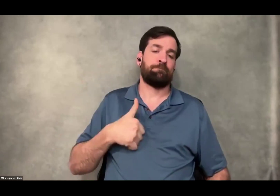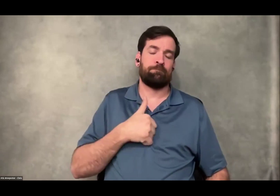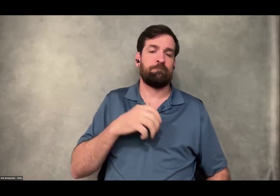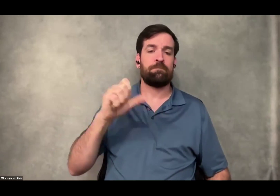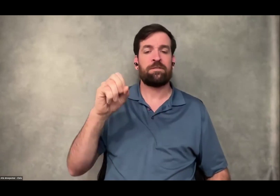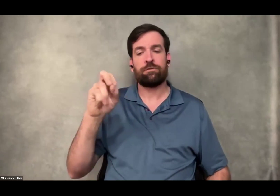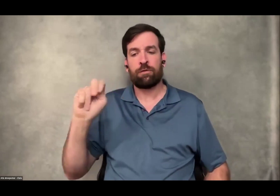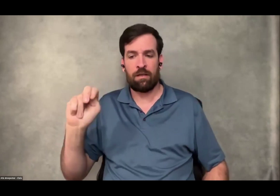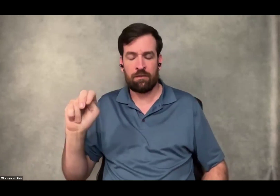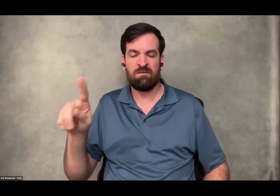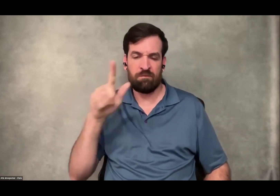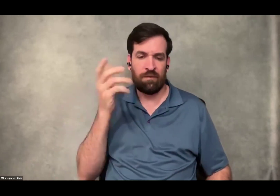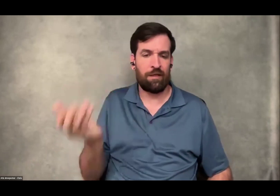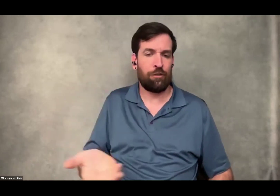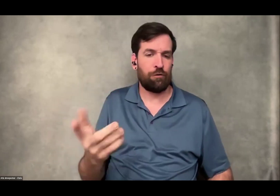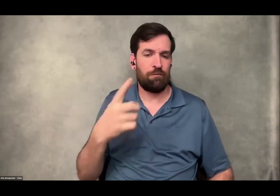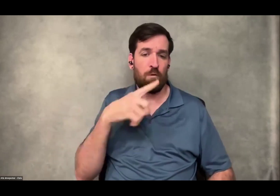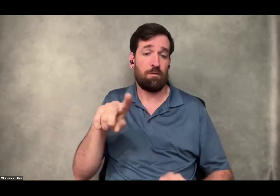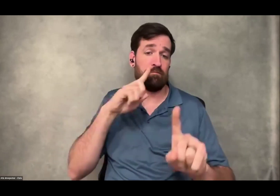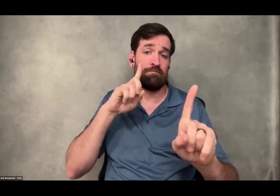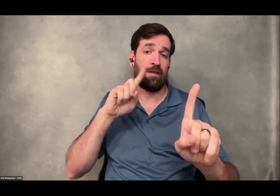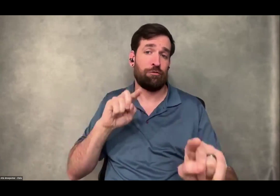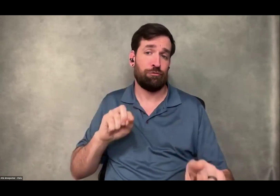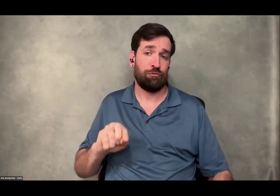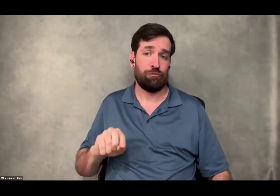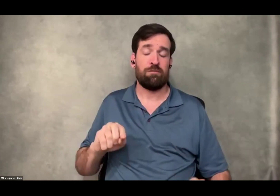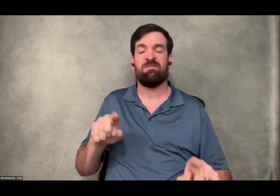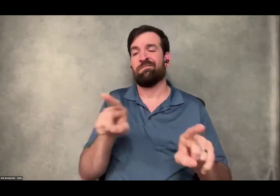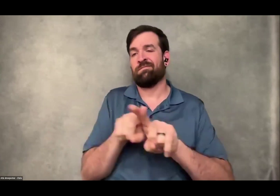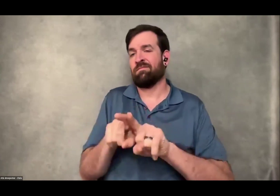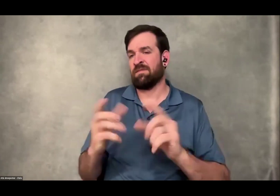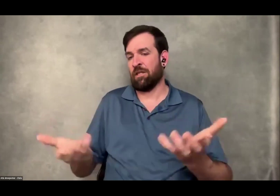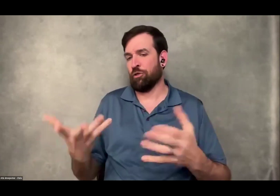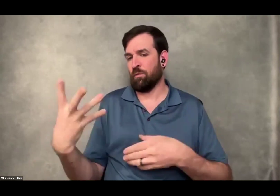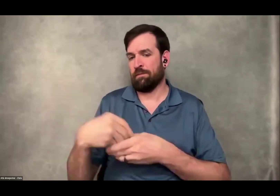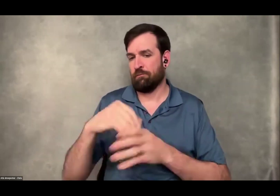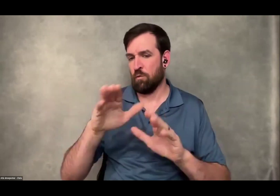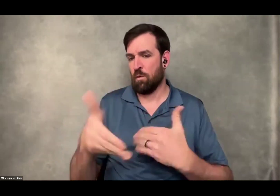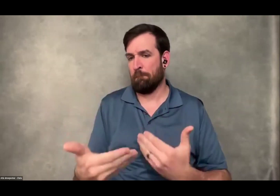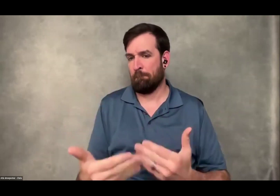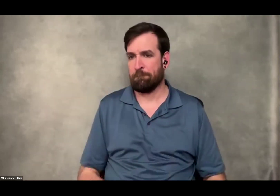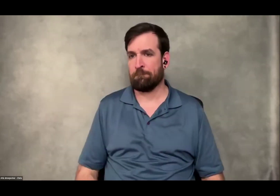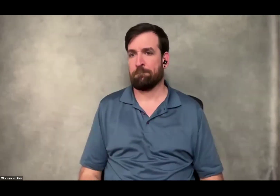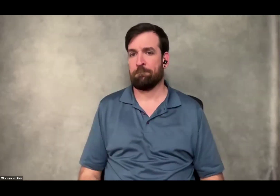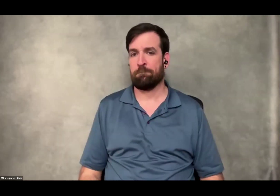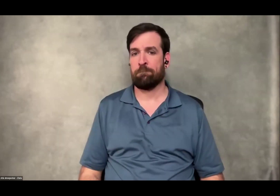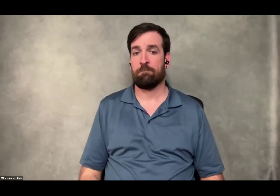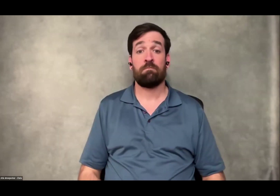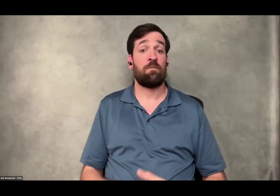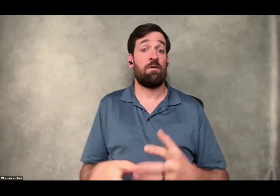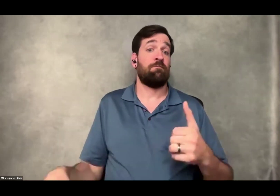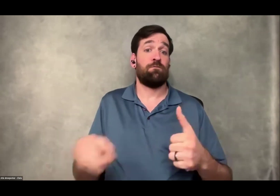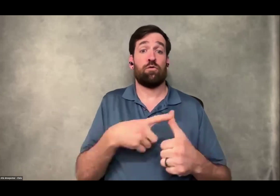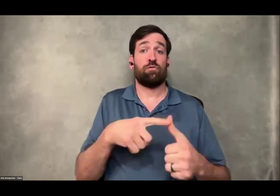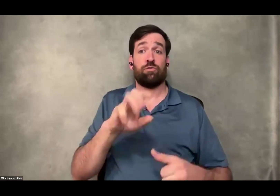Sun will be here to help answer some of them, Yes. and those of us here in the room will as well. So let's start on